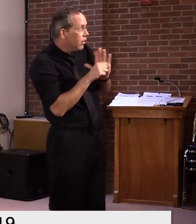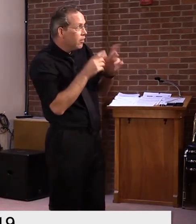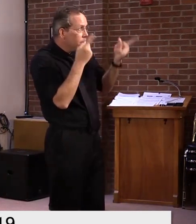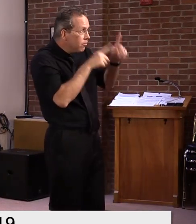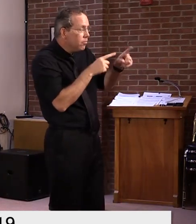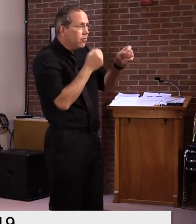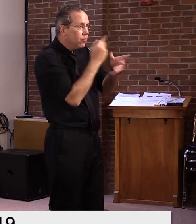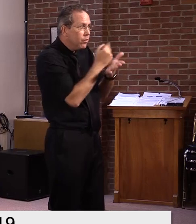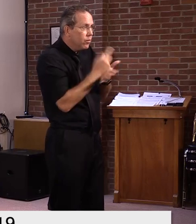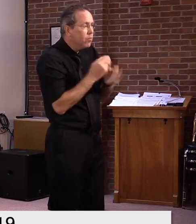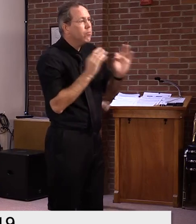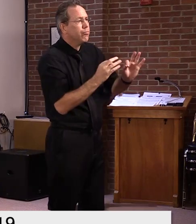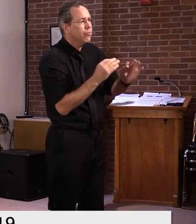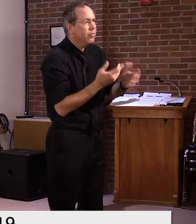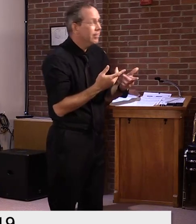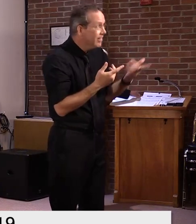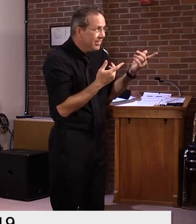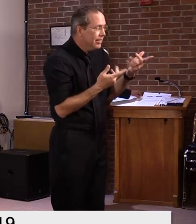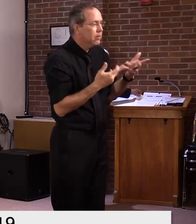Kat, WCAX.